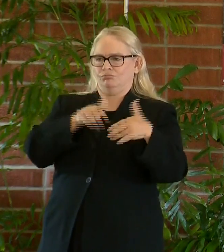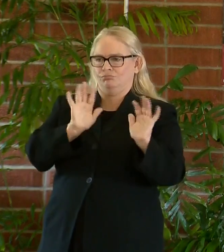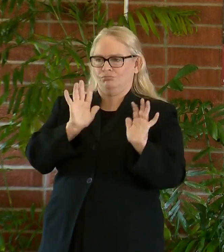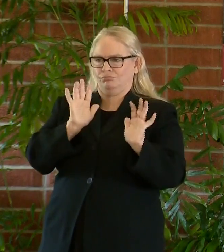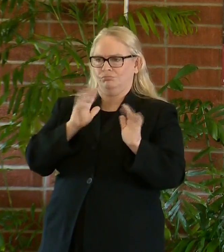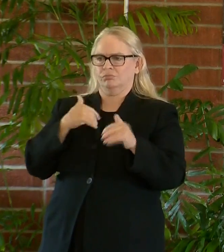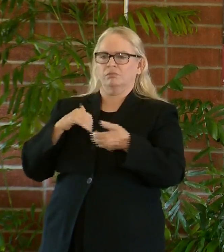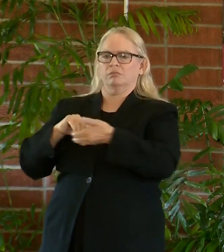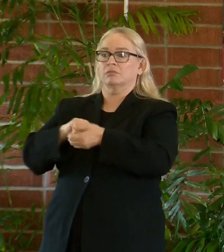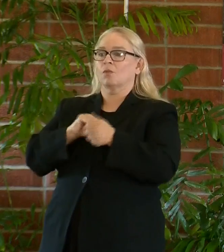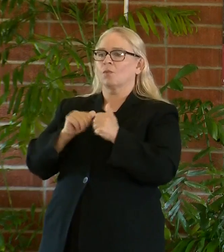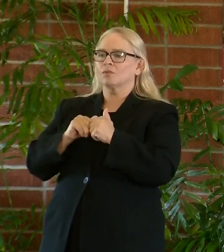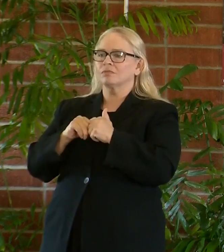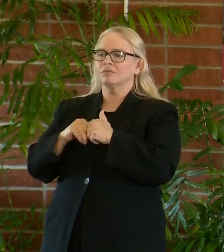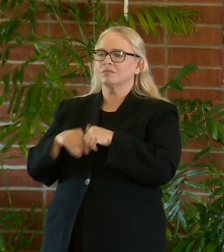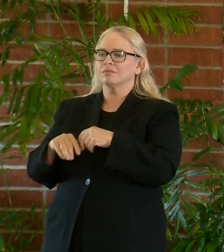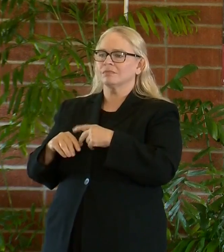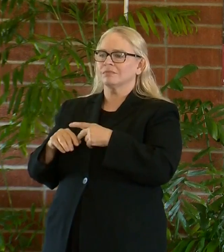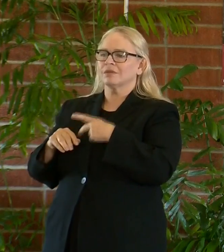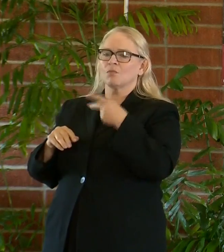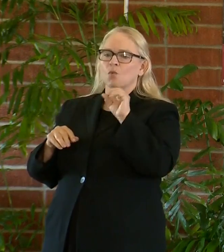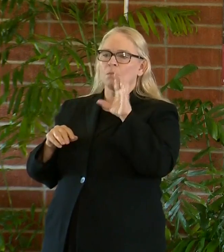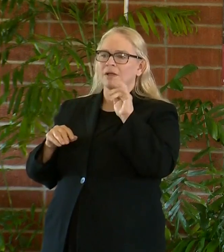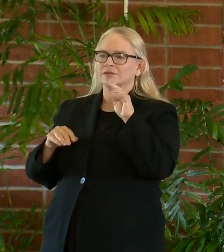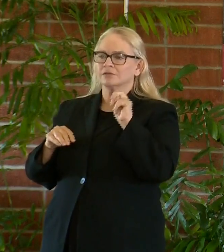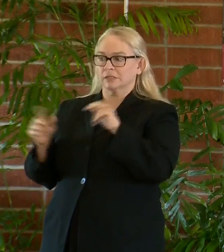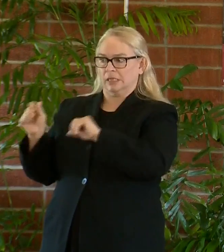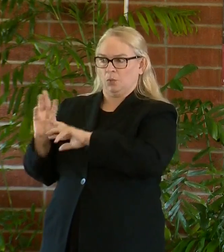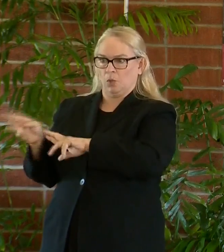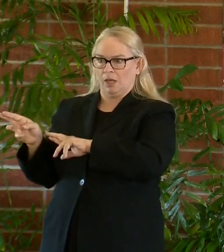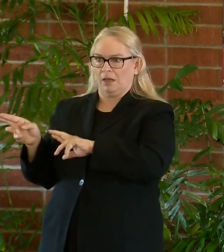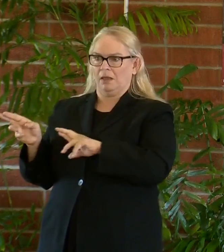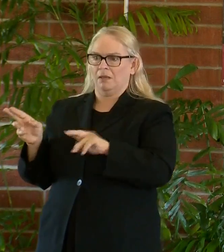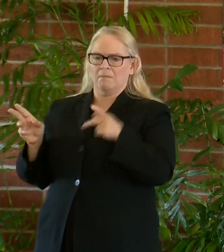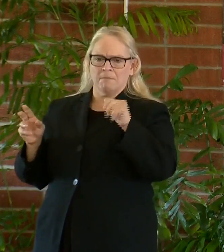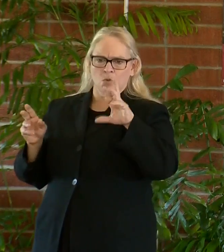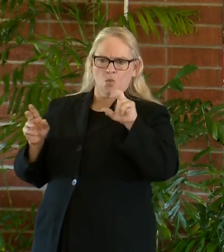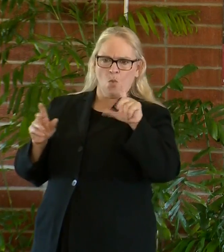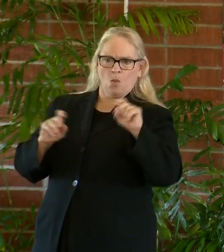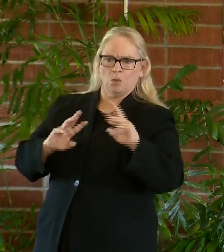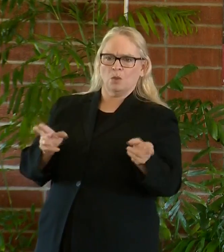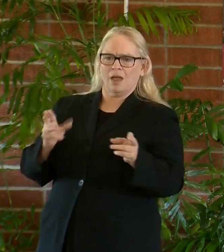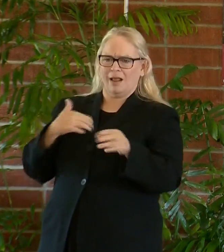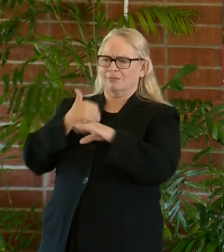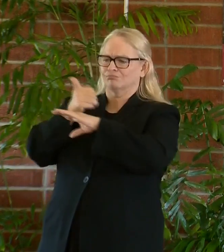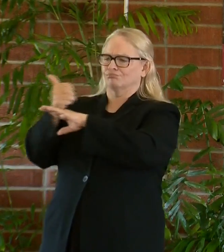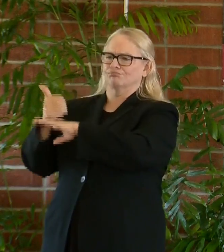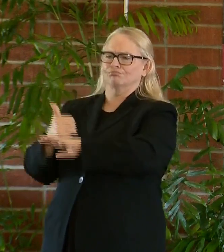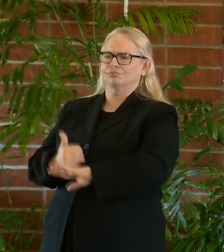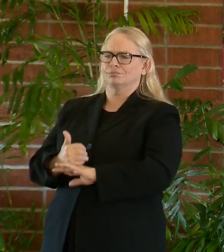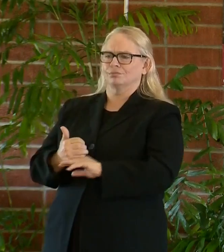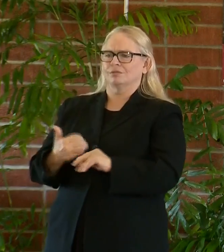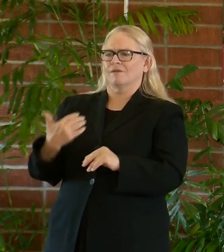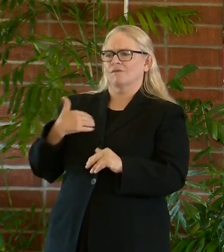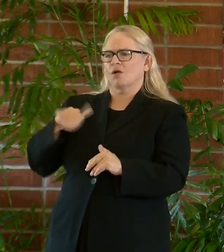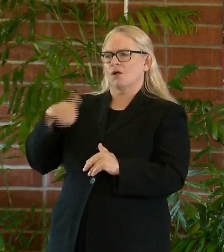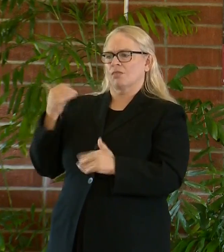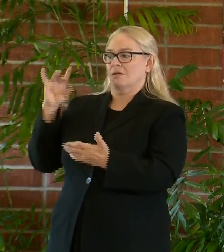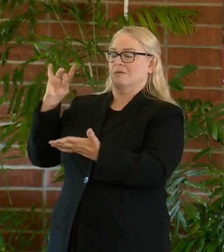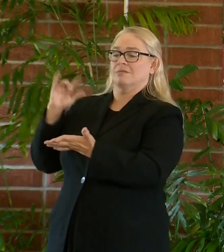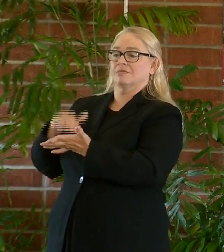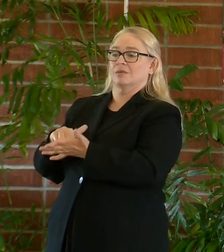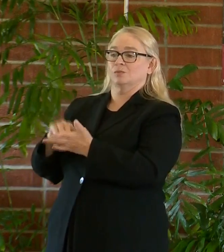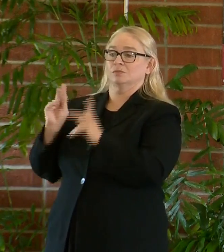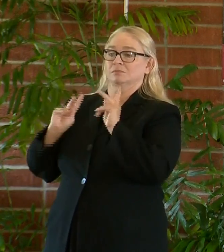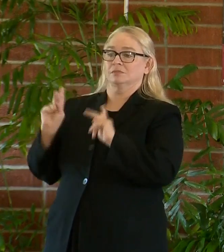our probation, parole, personnel, and the like. I recently announced an additional cohort of 8,000 individuals.